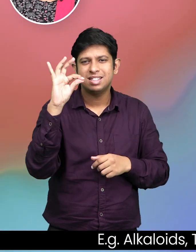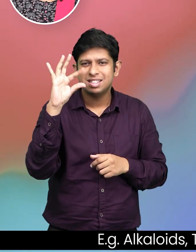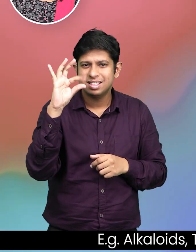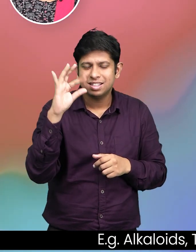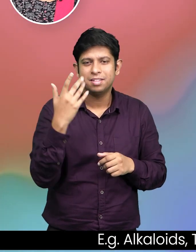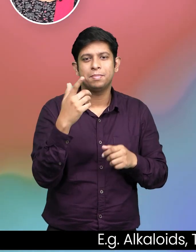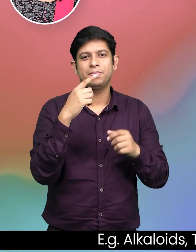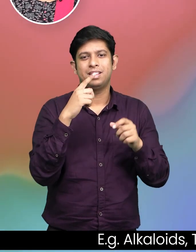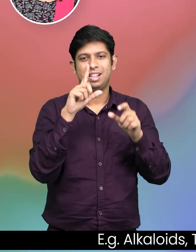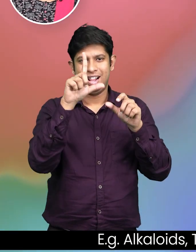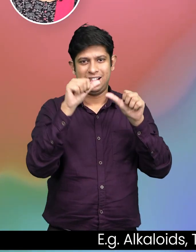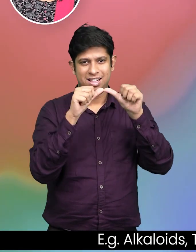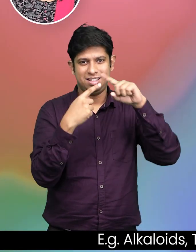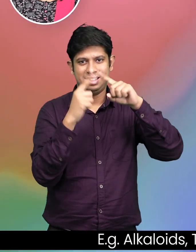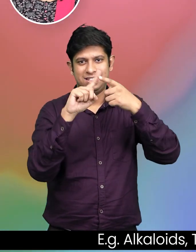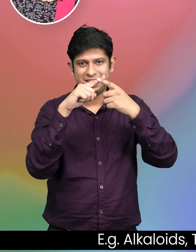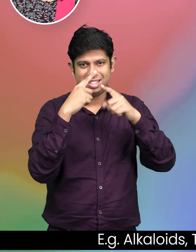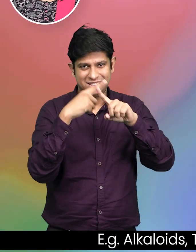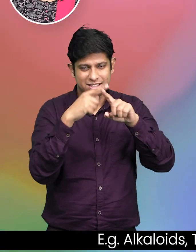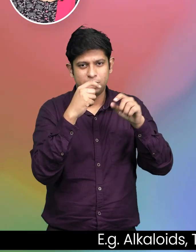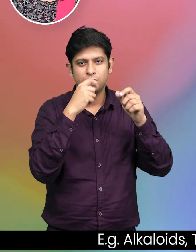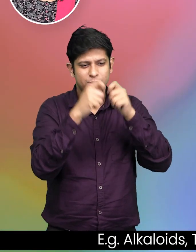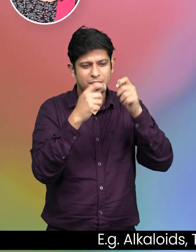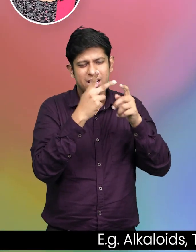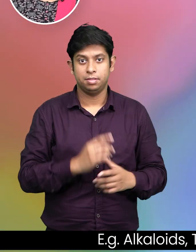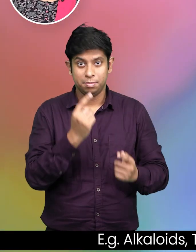latex, etc.